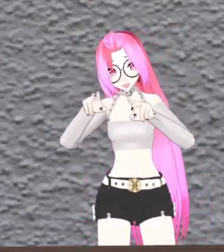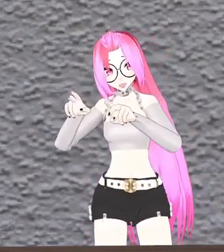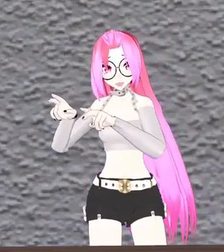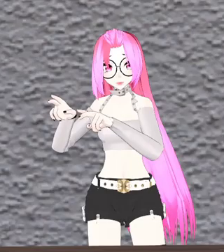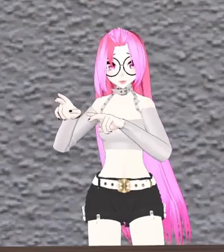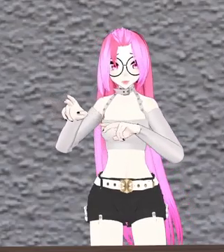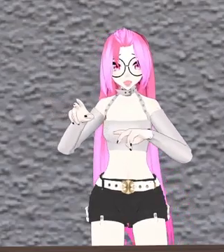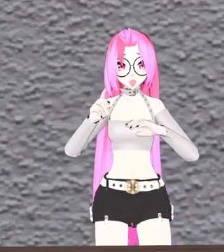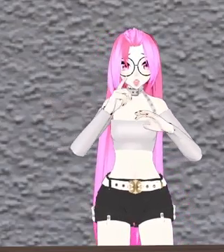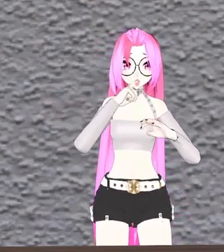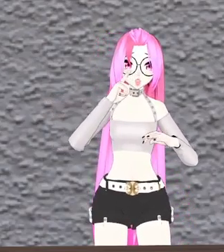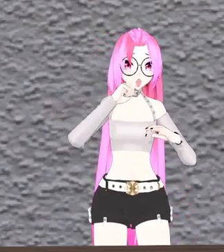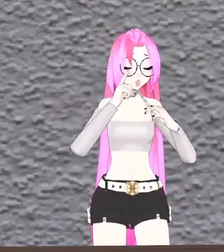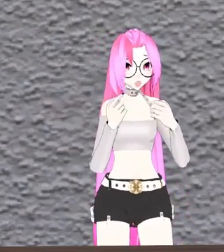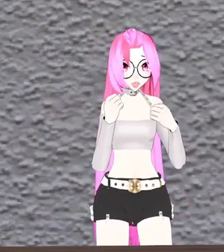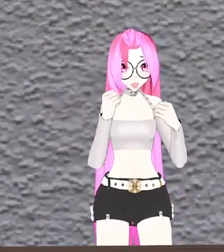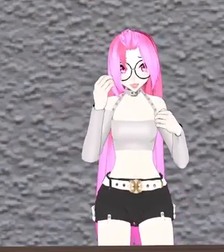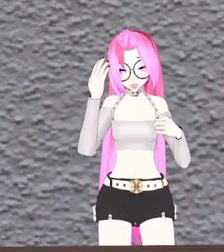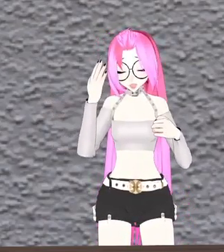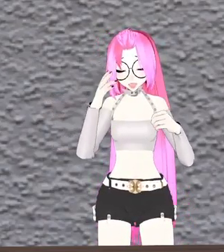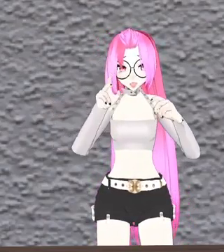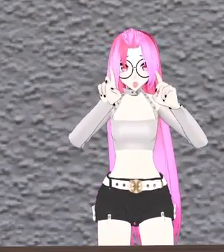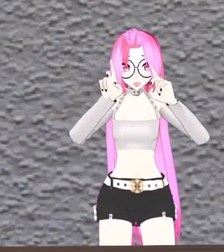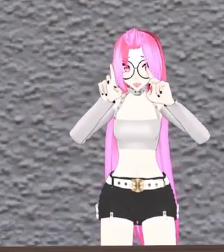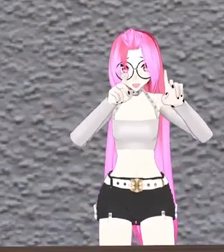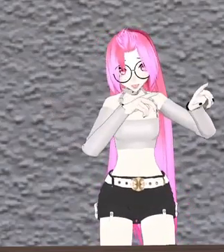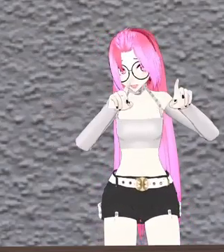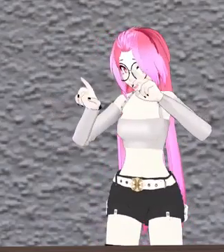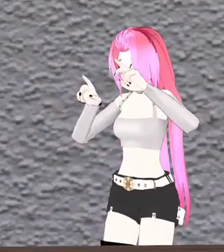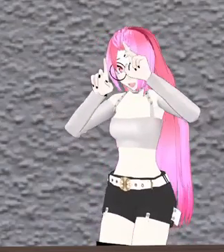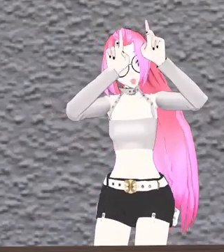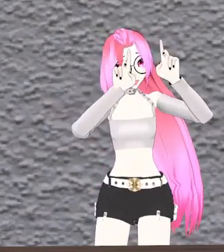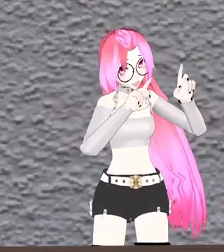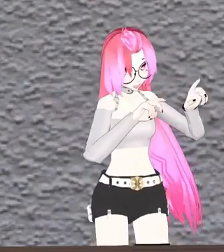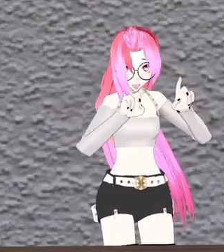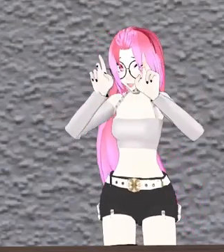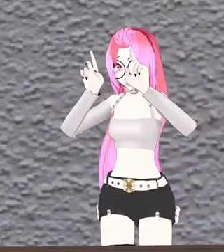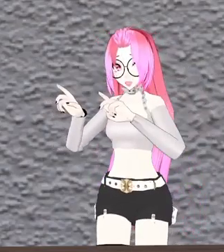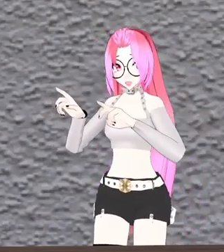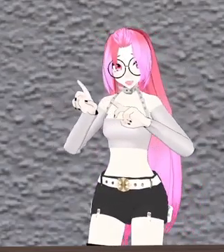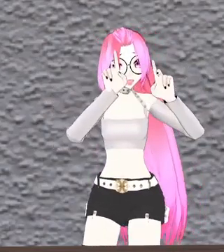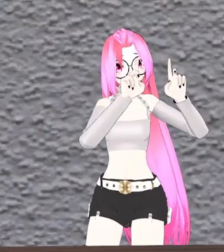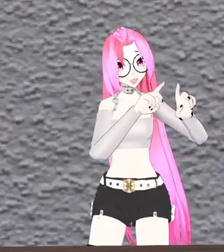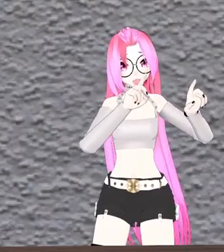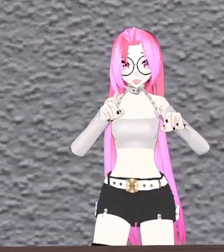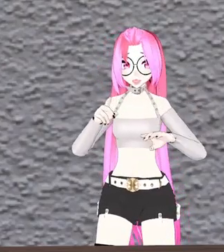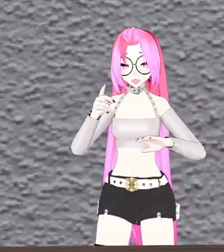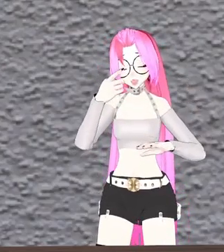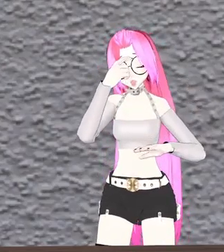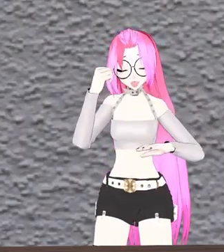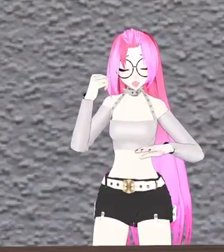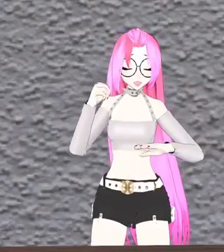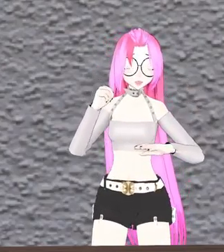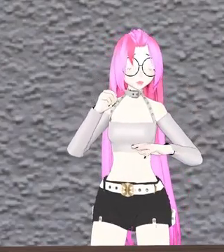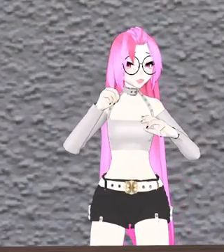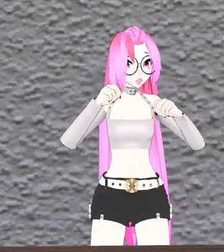over. Deaf drivers are known to very vigilantly check their mirrors almost constantly because they don't